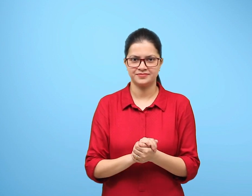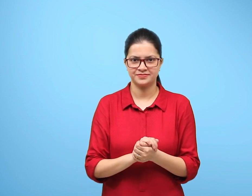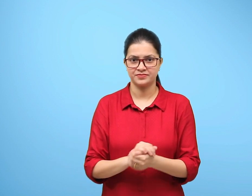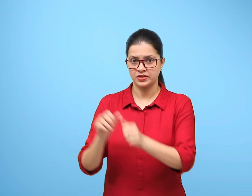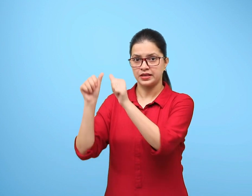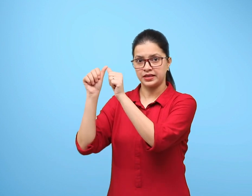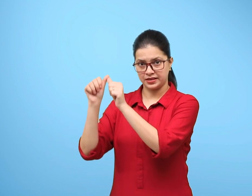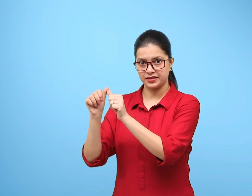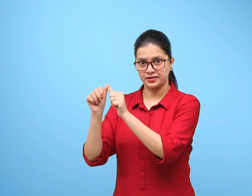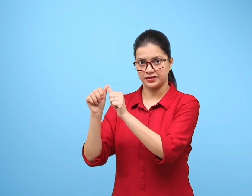A.